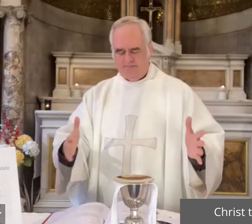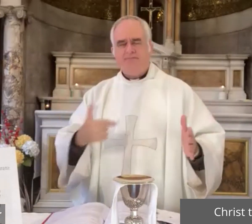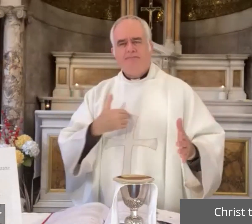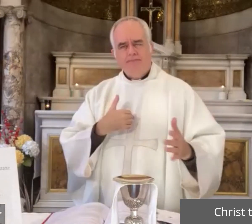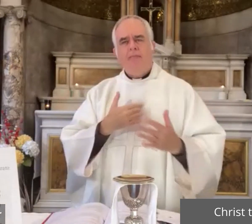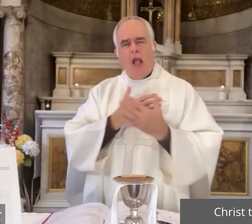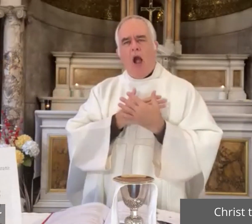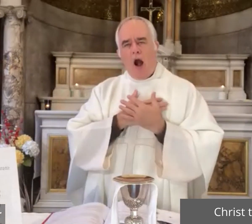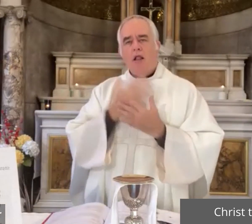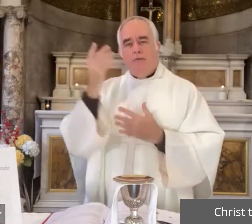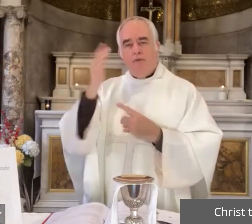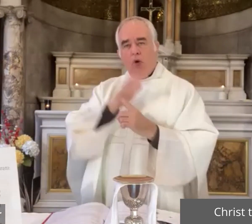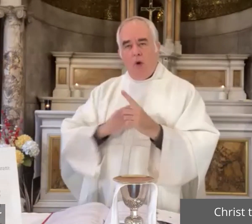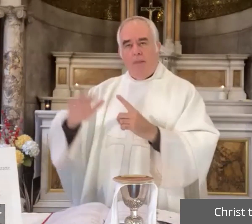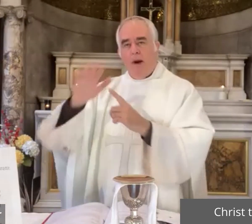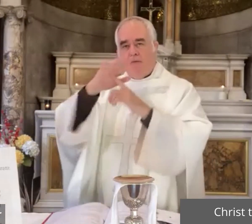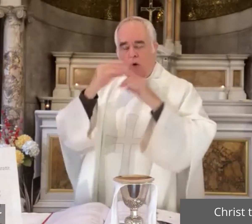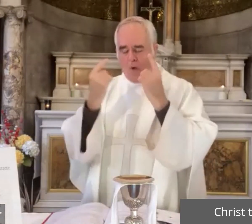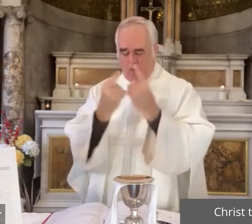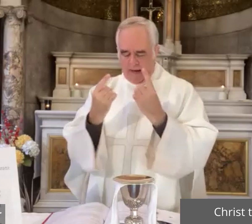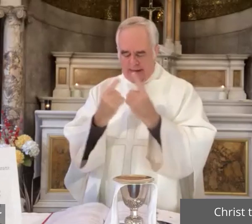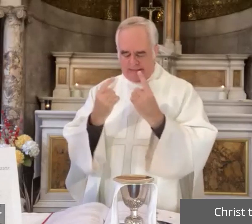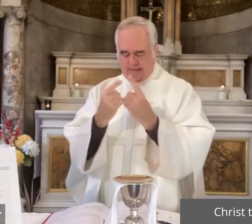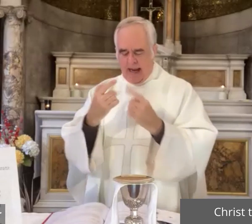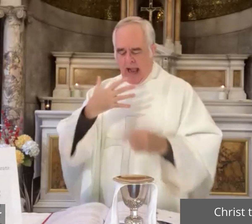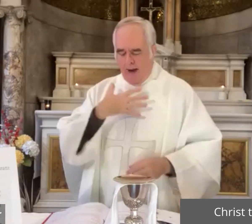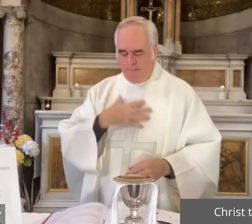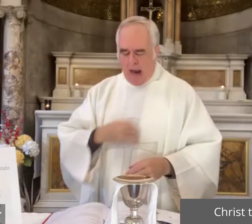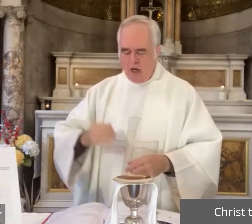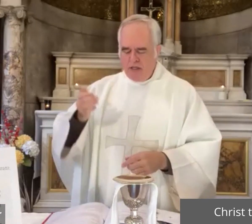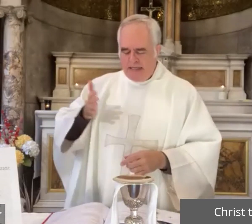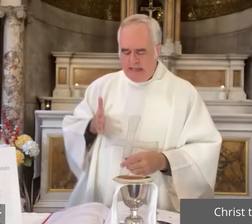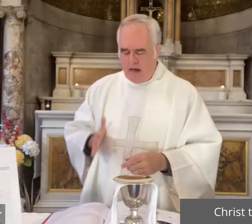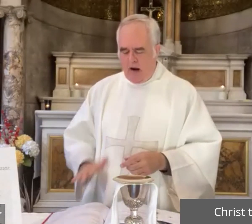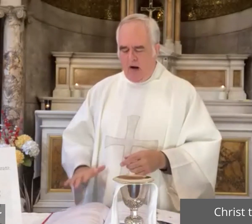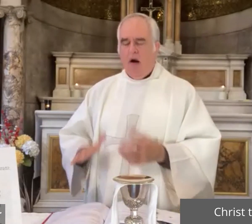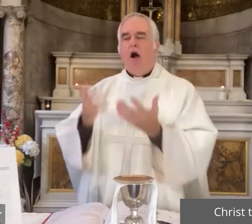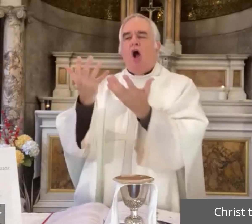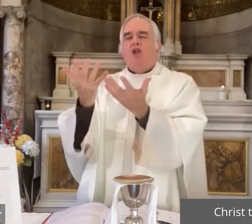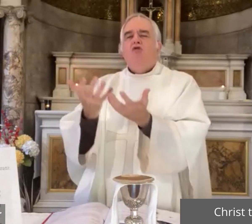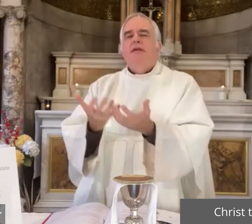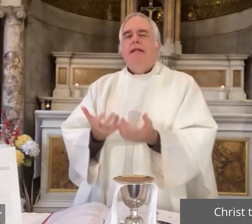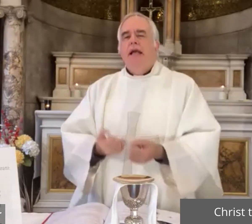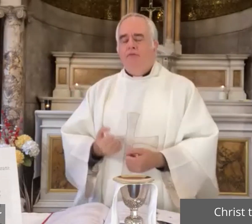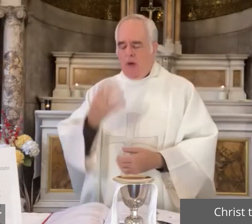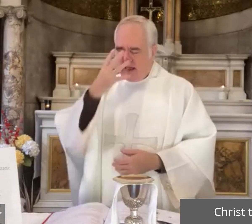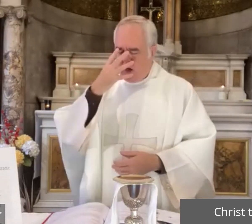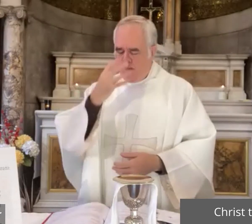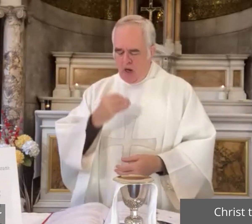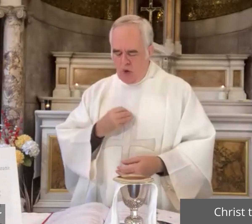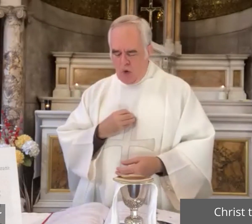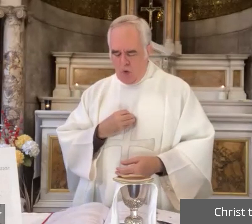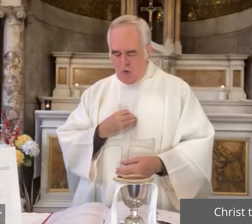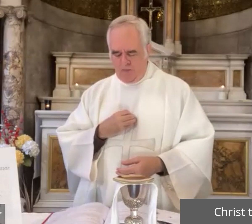altar. I love you above all things, and passionately desire to receive you